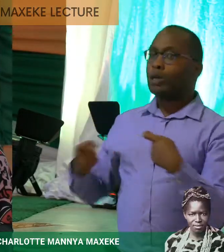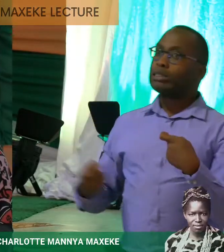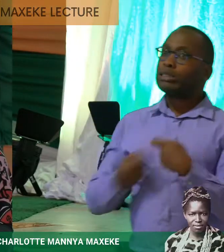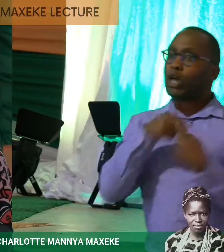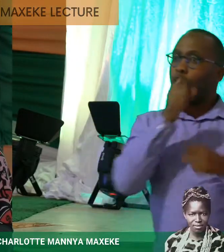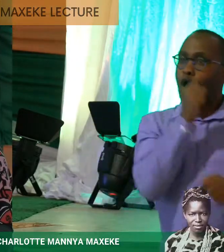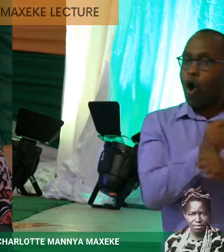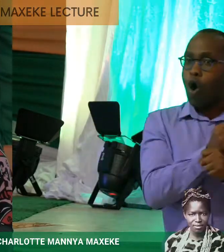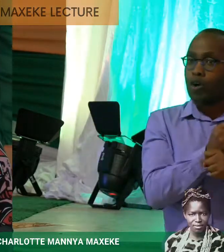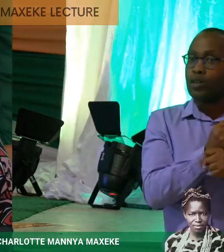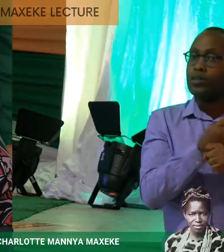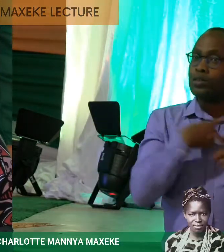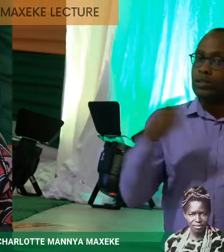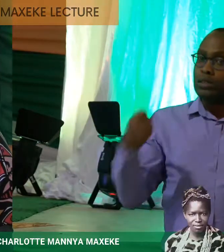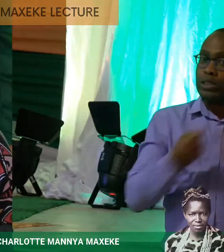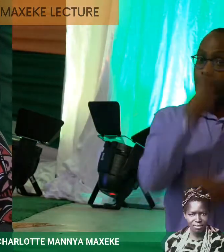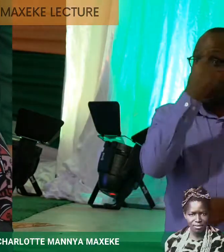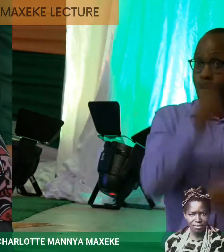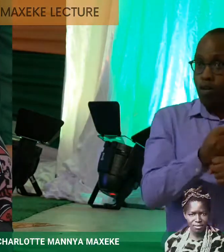watindi mbokoto."